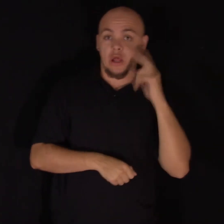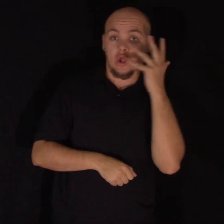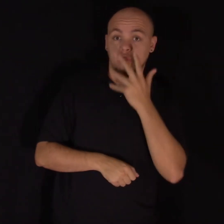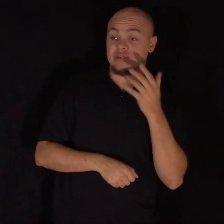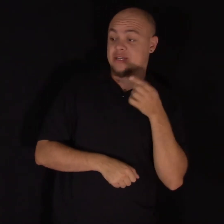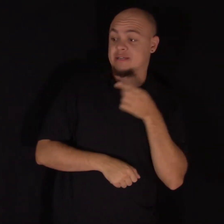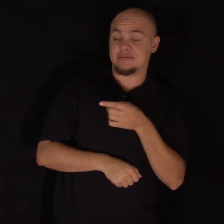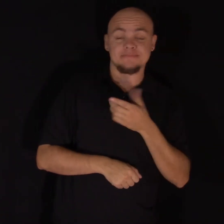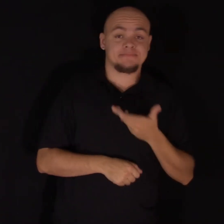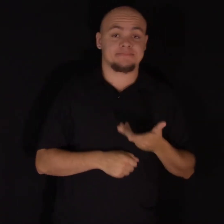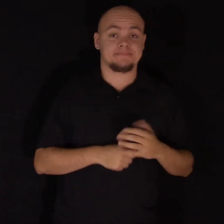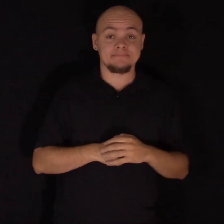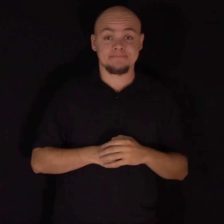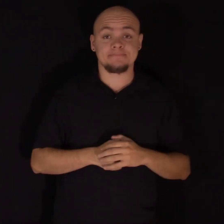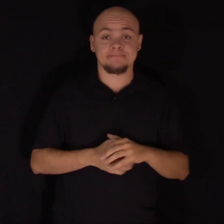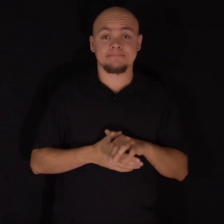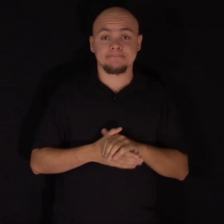this.